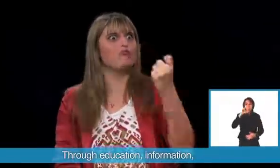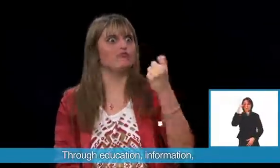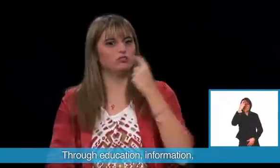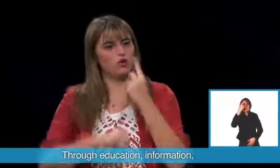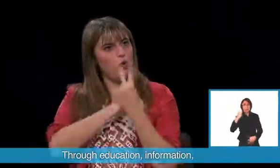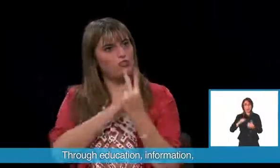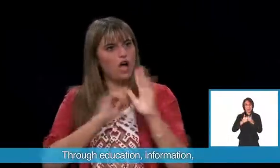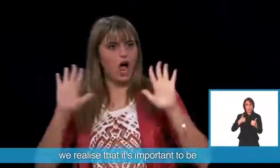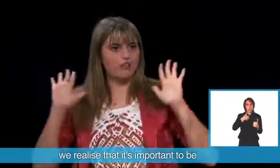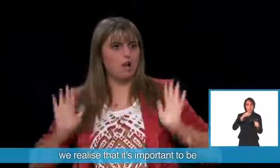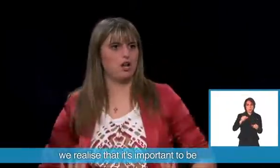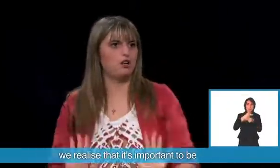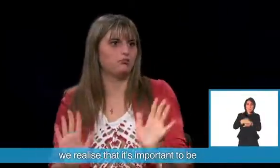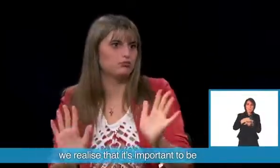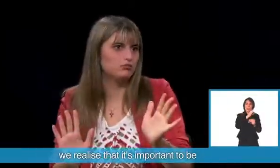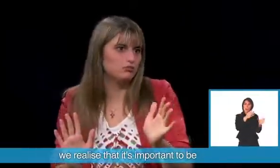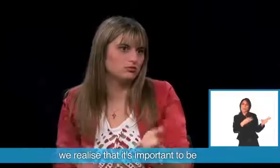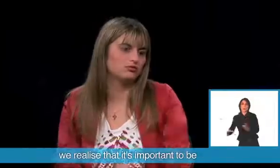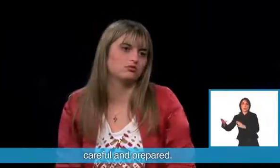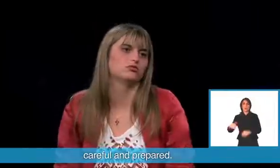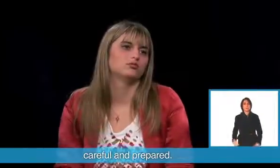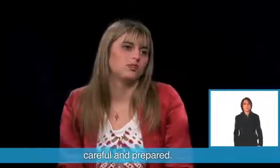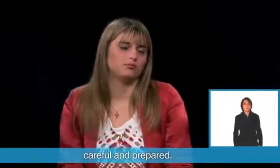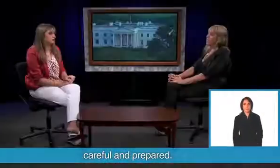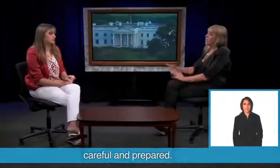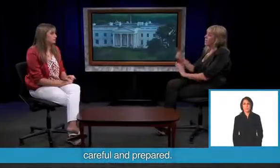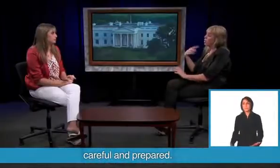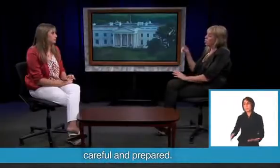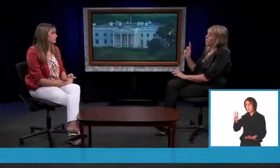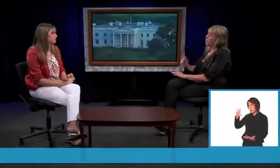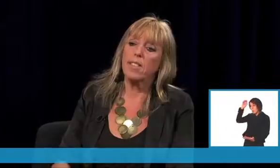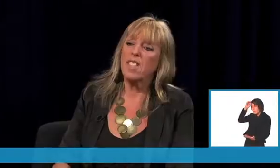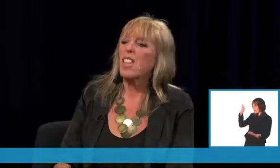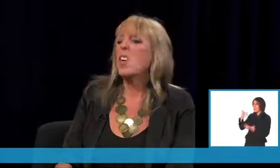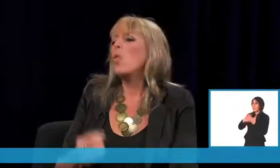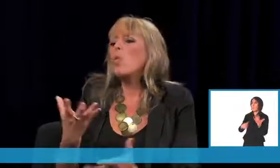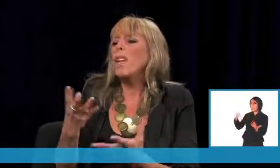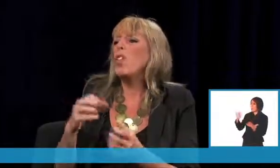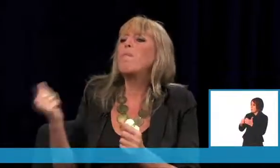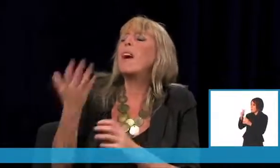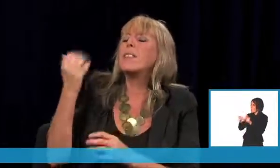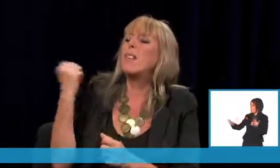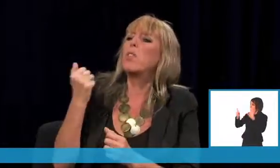education, information, we realize that it's important to be careful and prepared.